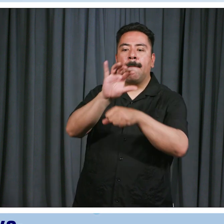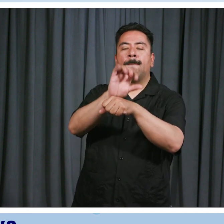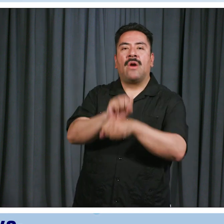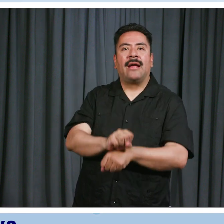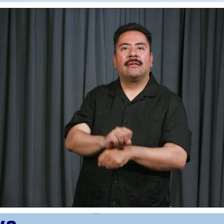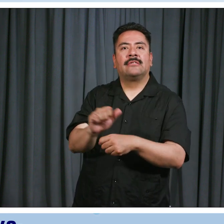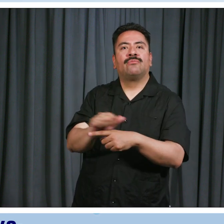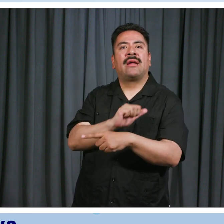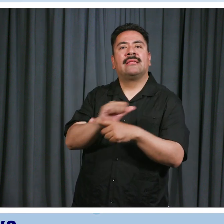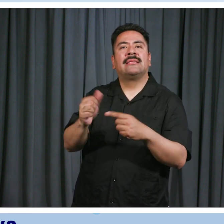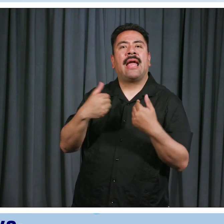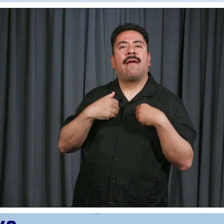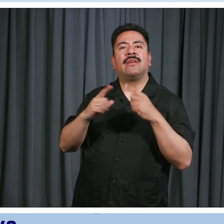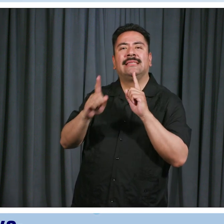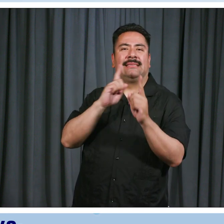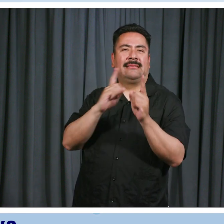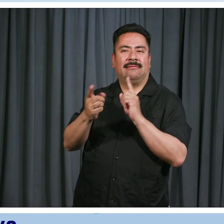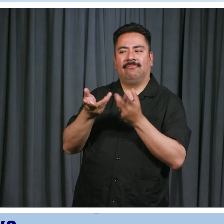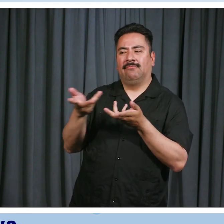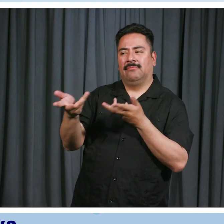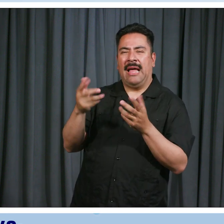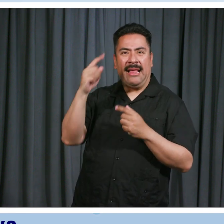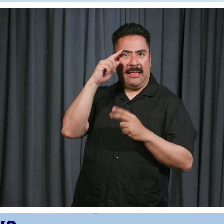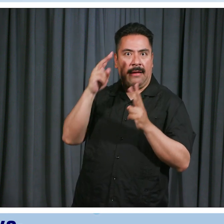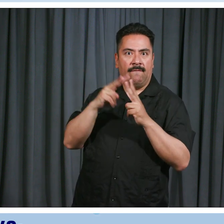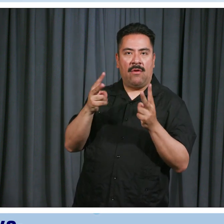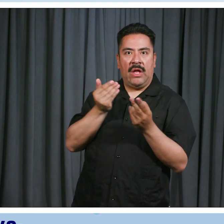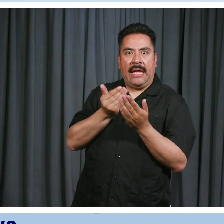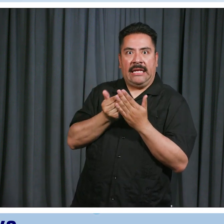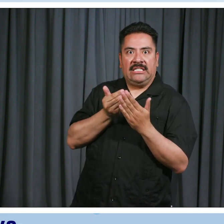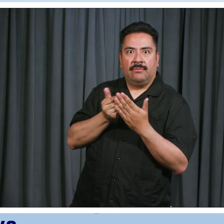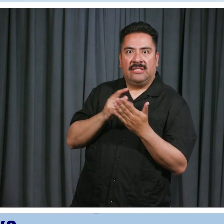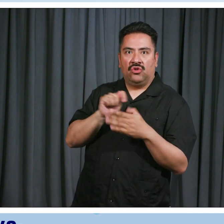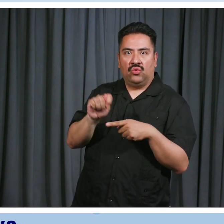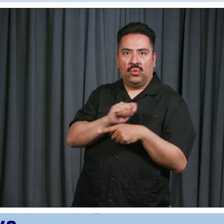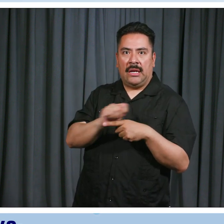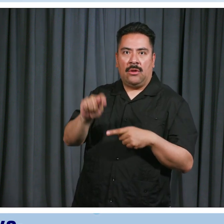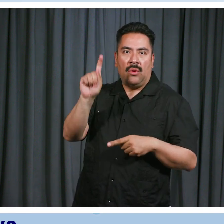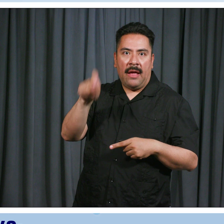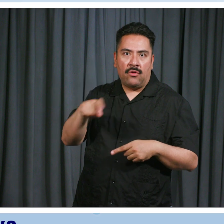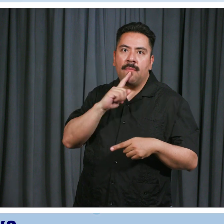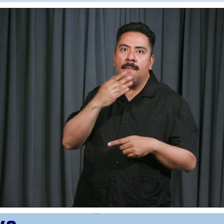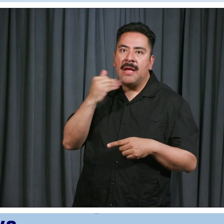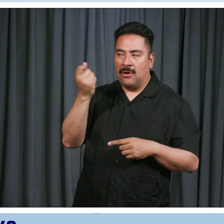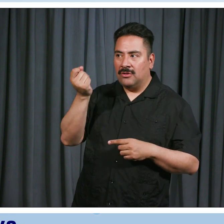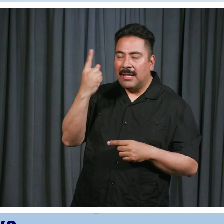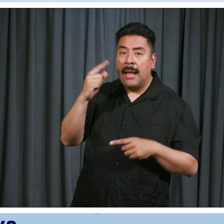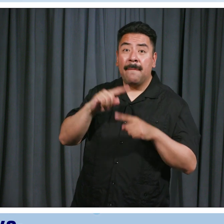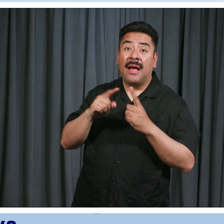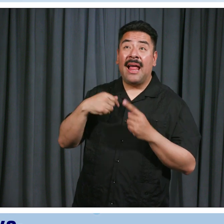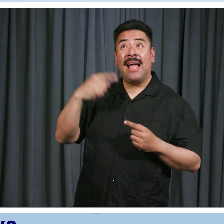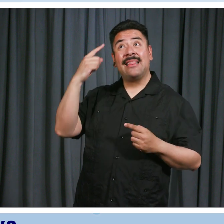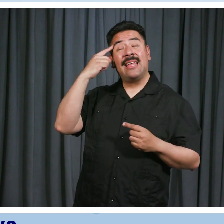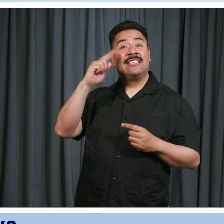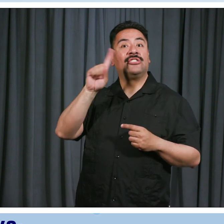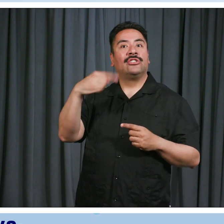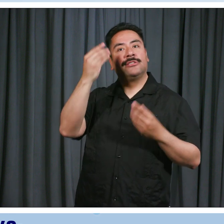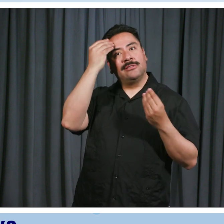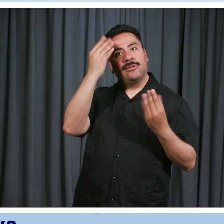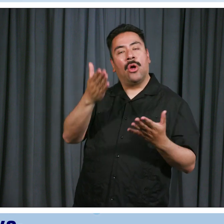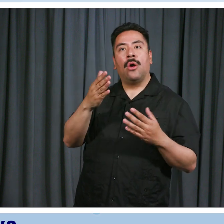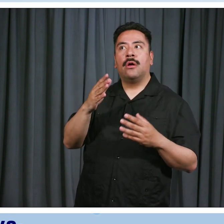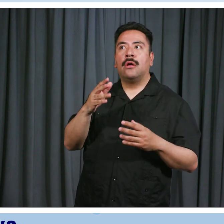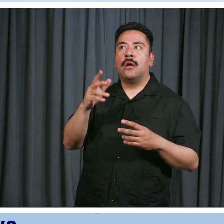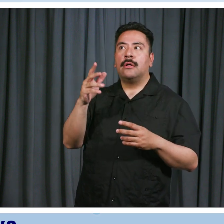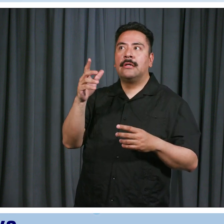having some of that dialogue. I do think it's like a very intimate training that you have to do to better understand it, but I think just know that listen